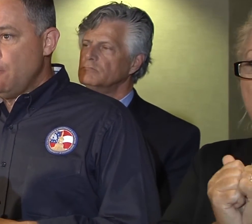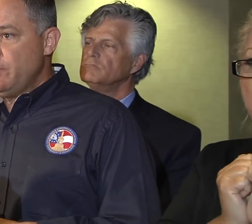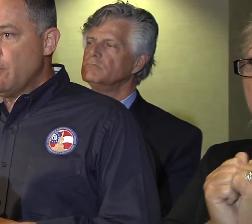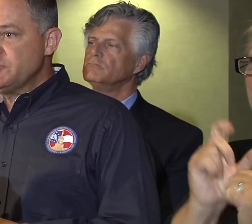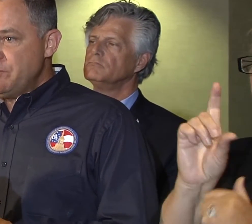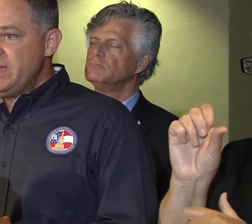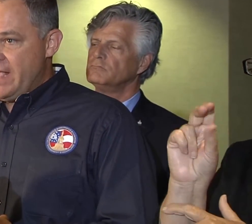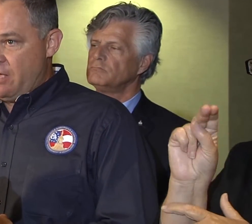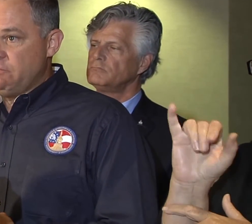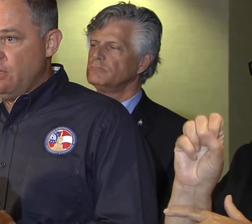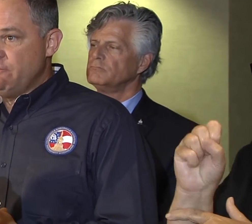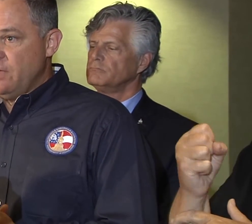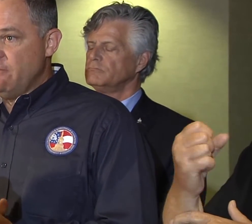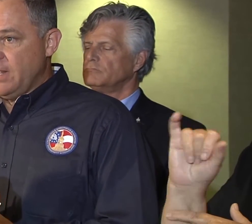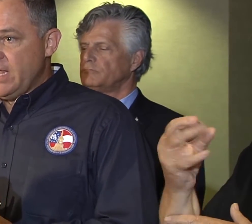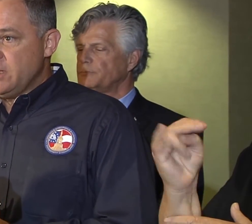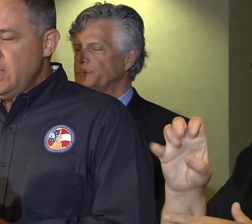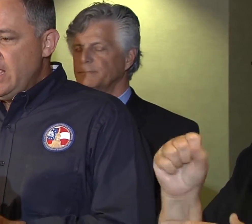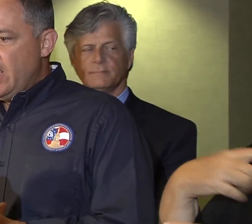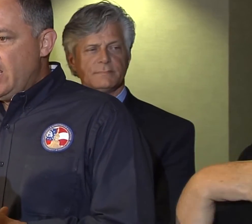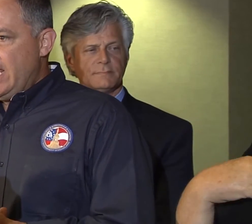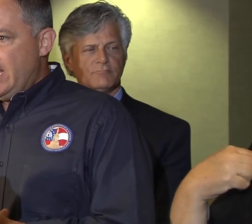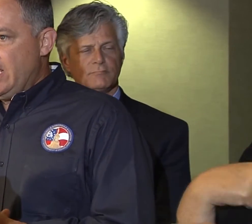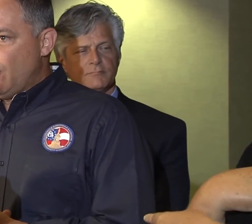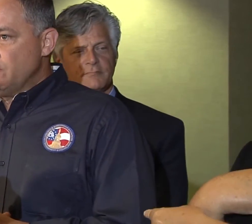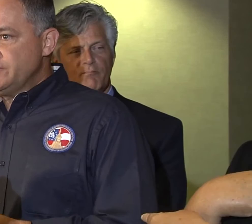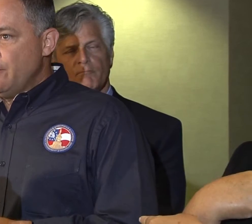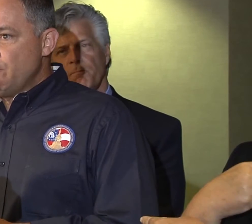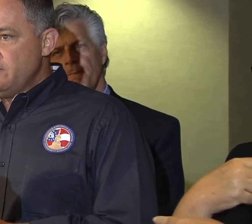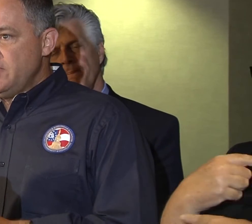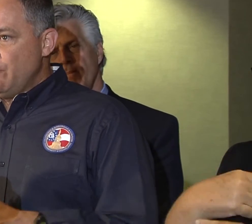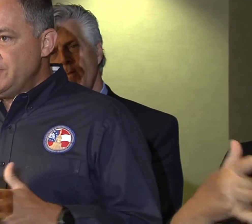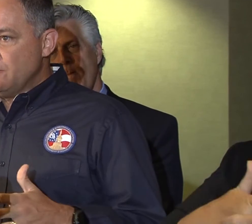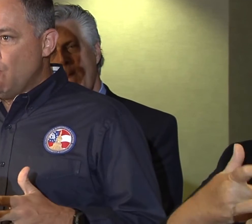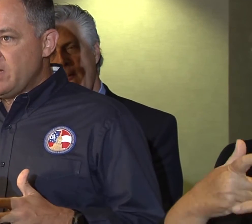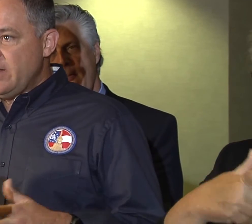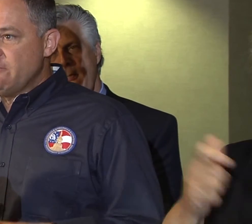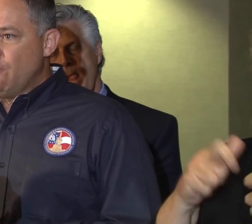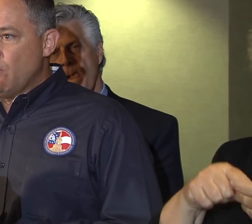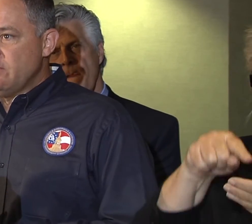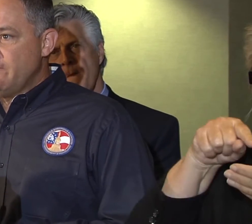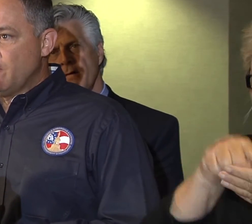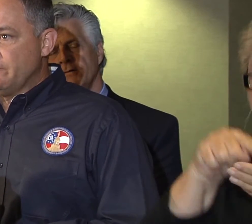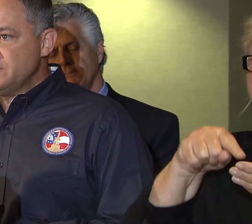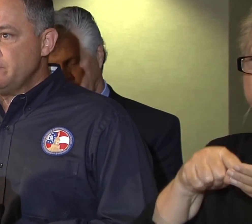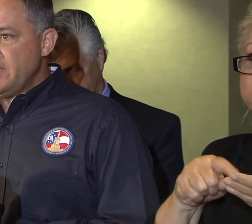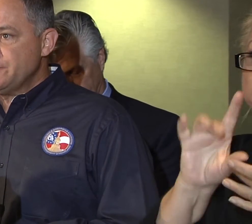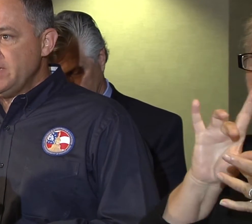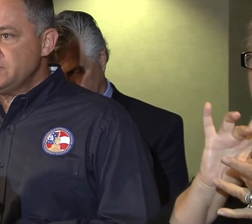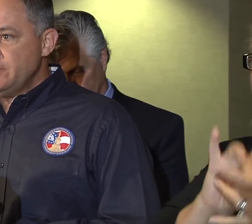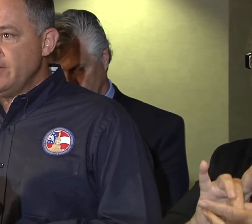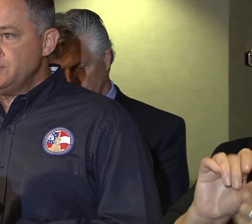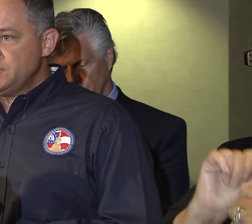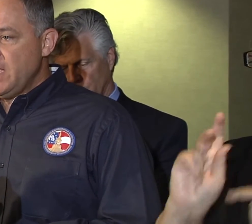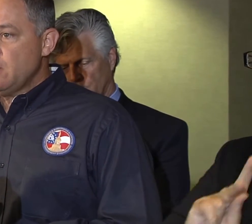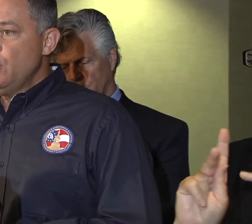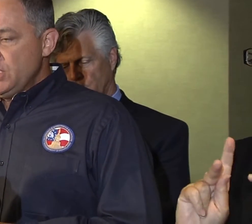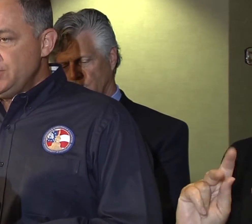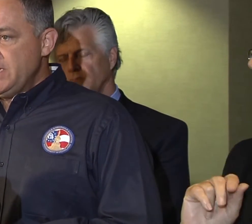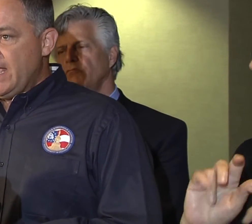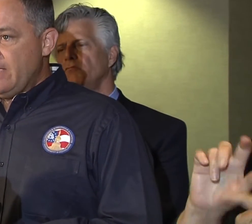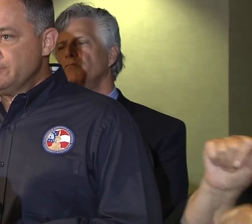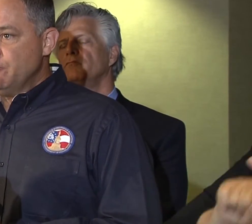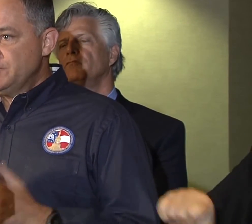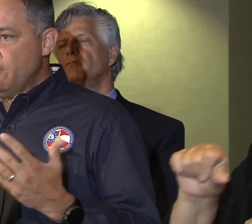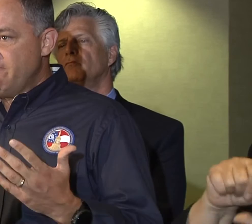had, we are on speed dial of late. And also the regional coordinator for the Federal Emergency Management Agency, Grace Jacek,